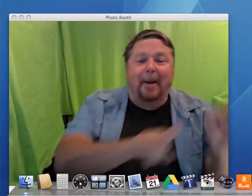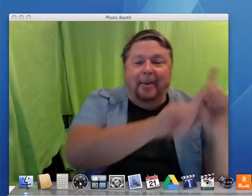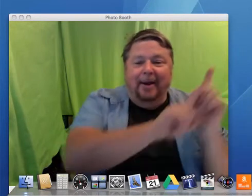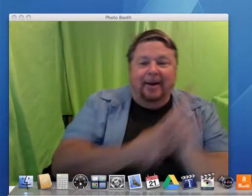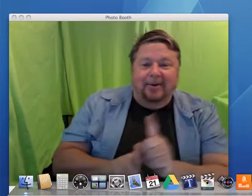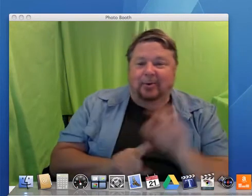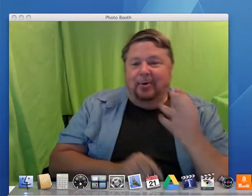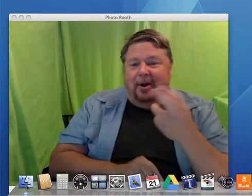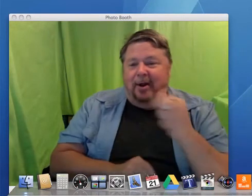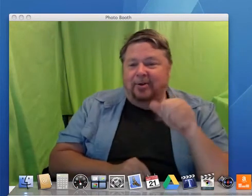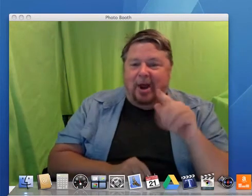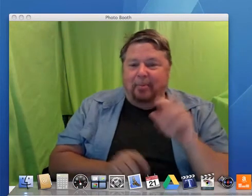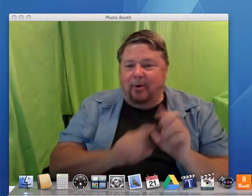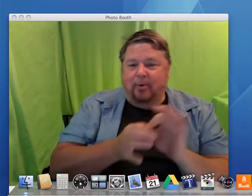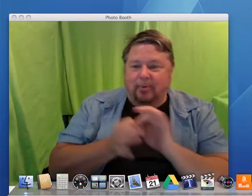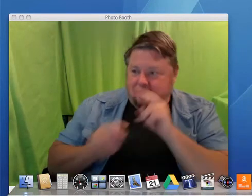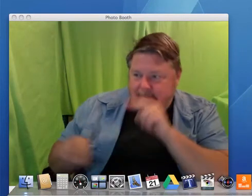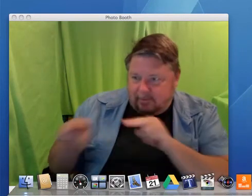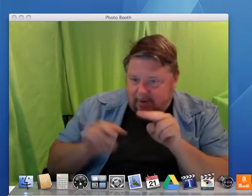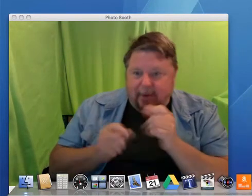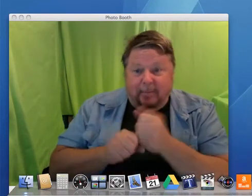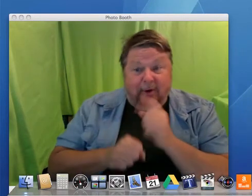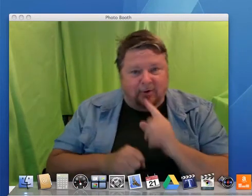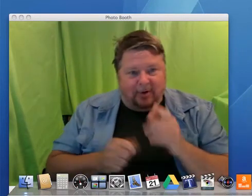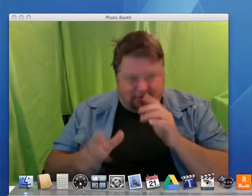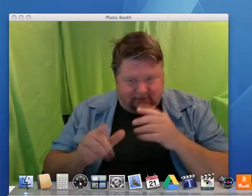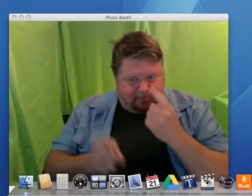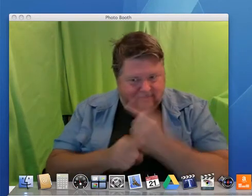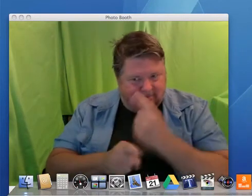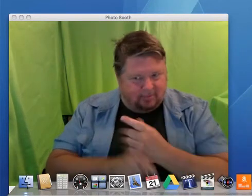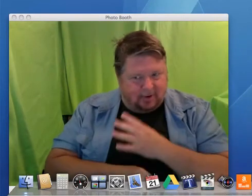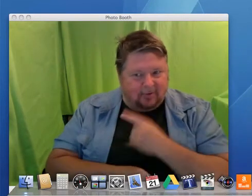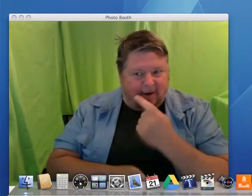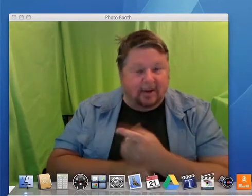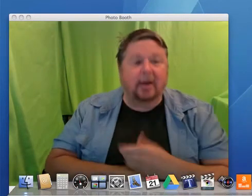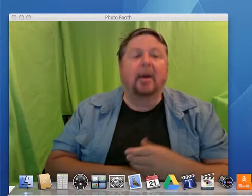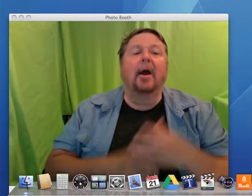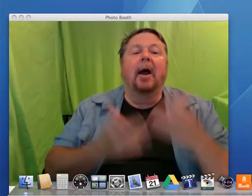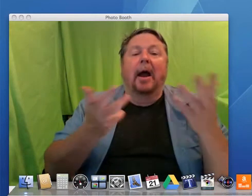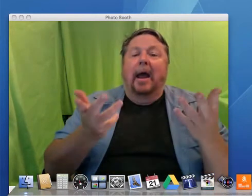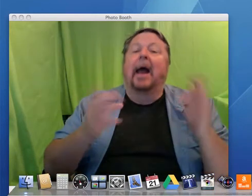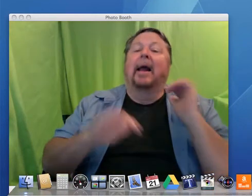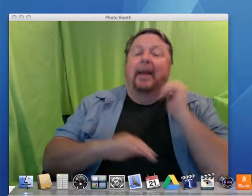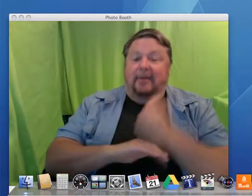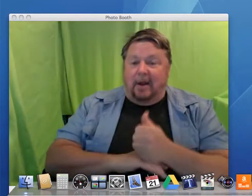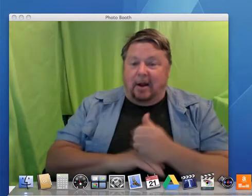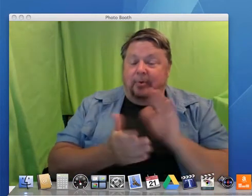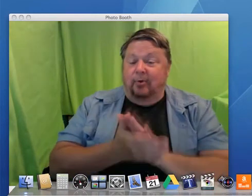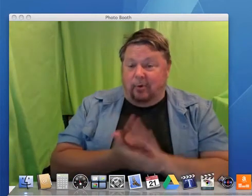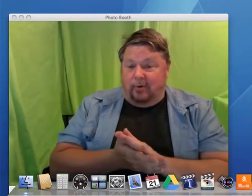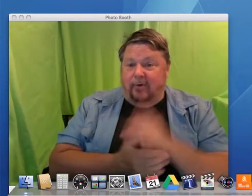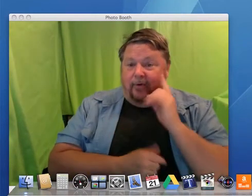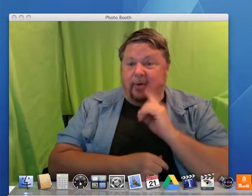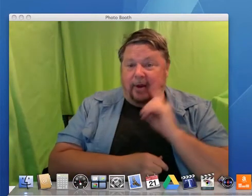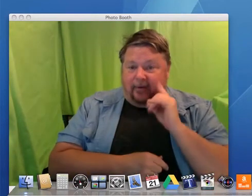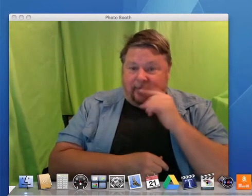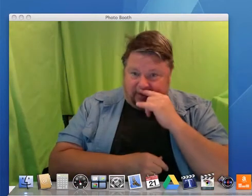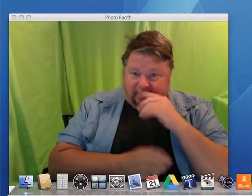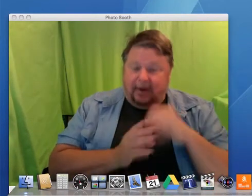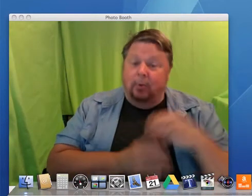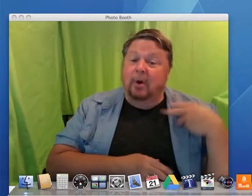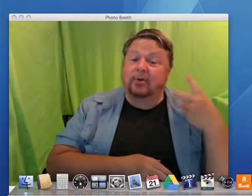mom to chaperone, make sure he does the right thing, and they set up the school for the